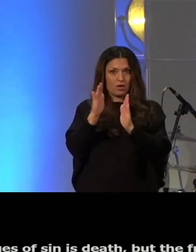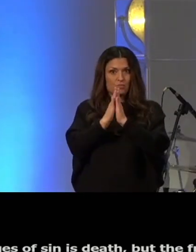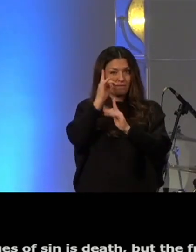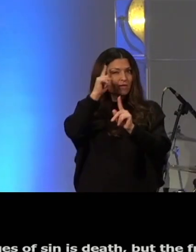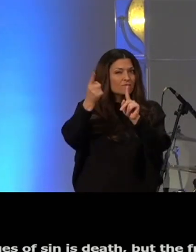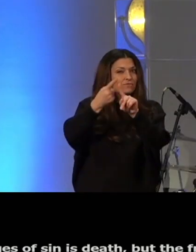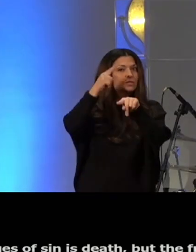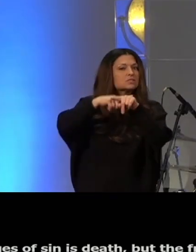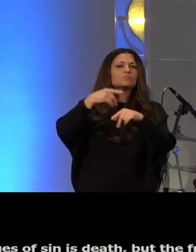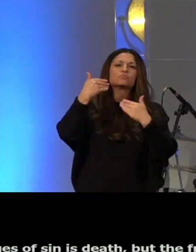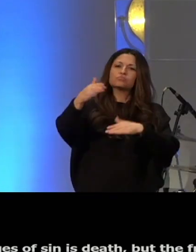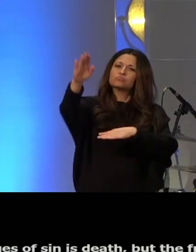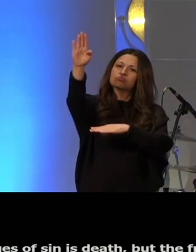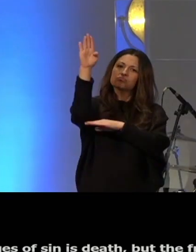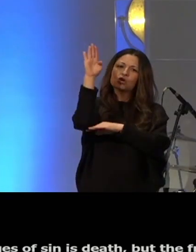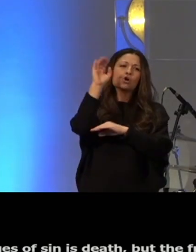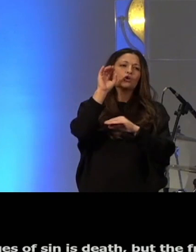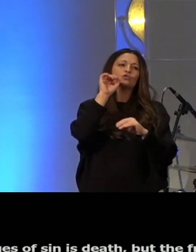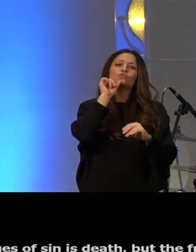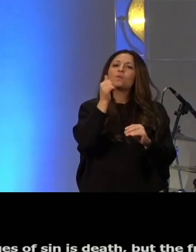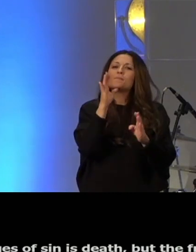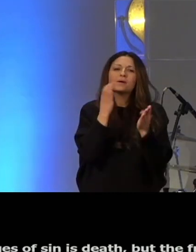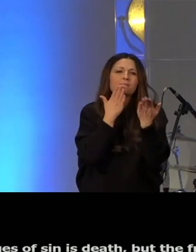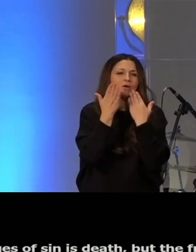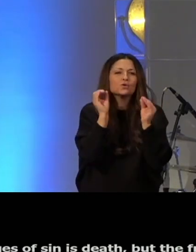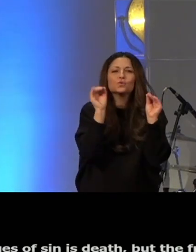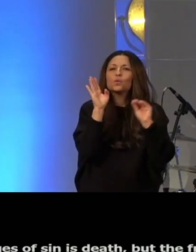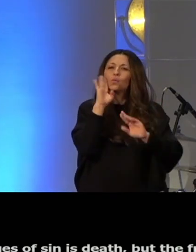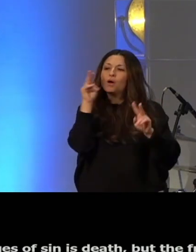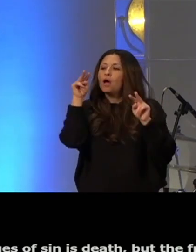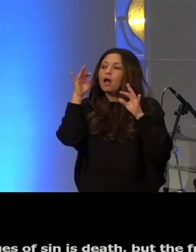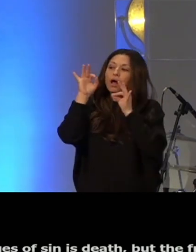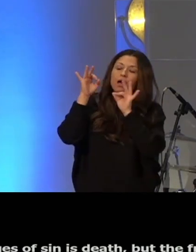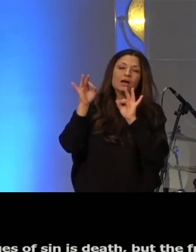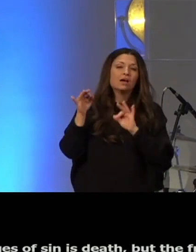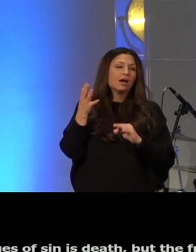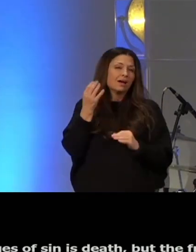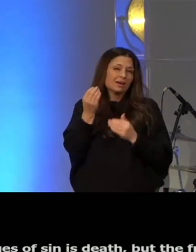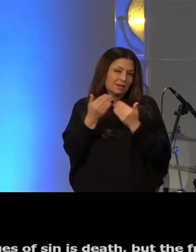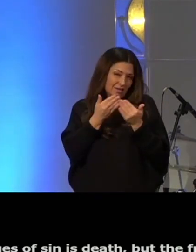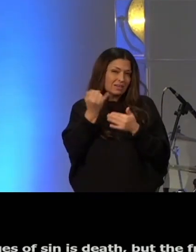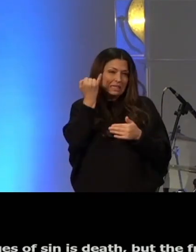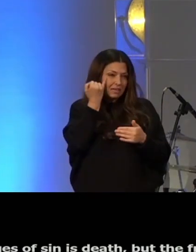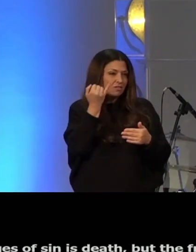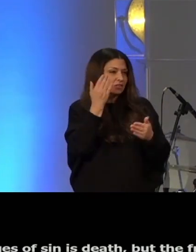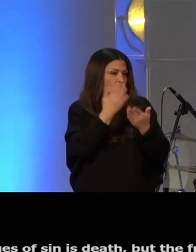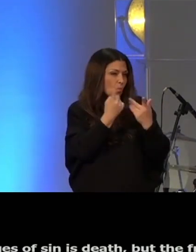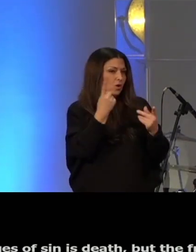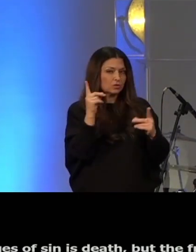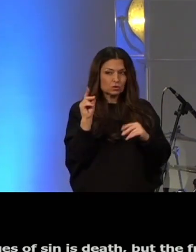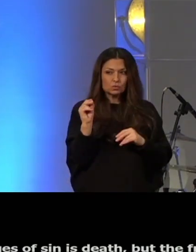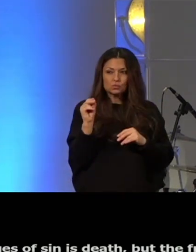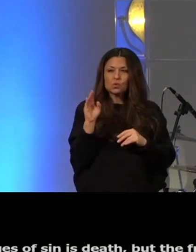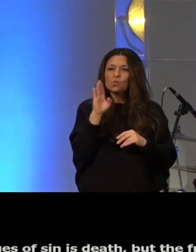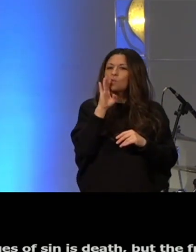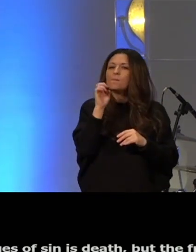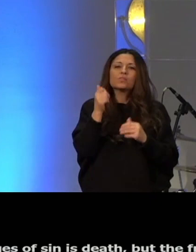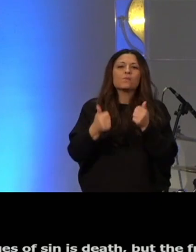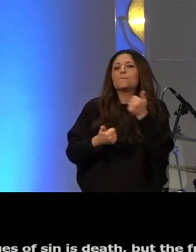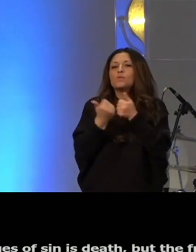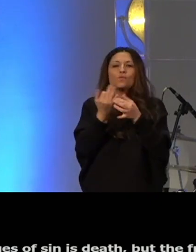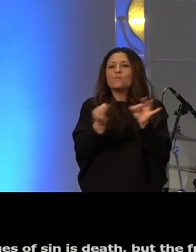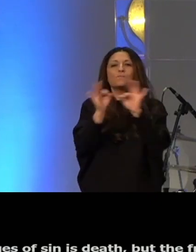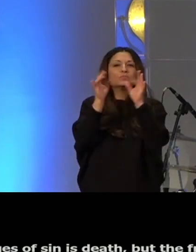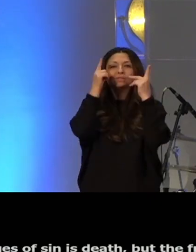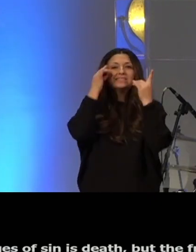hand, don't be embarrassed. Nobody's going to peek. Nobody's going to, and even if they do, it'll be the most important decision you